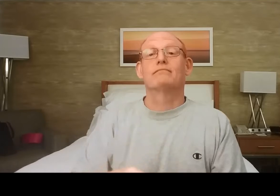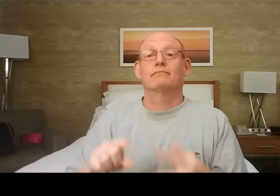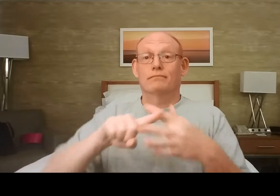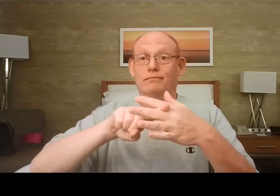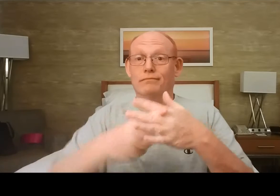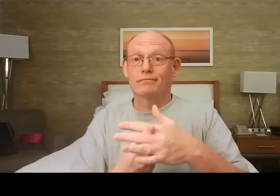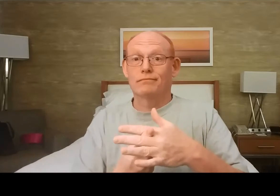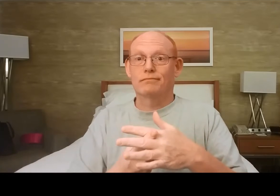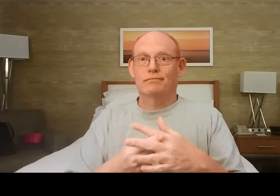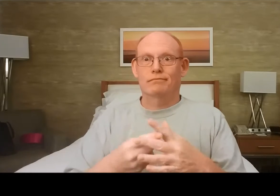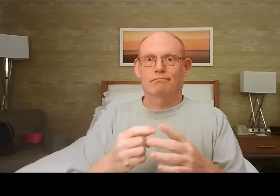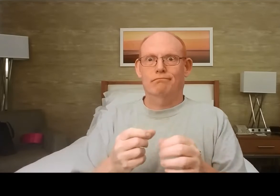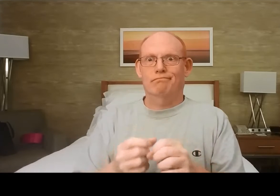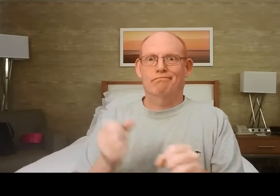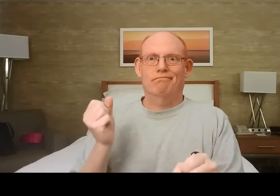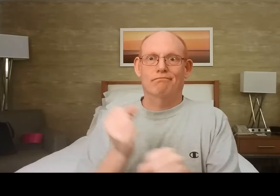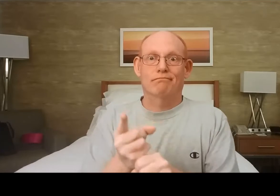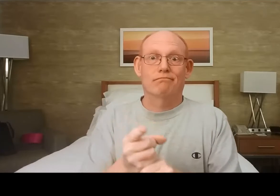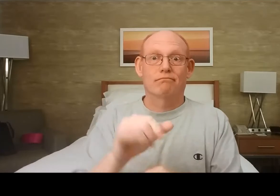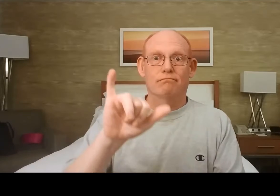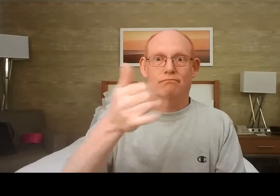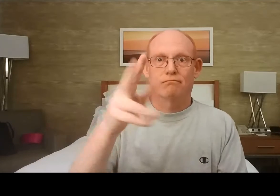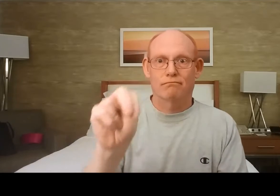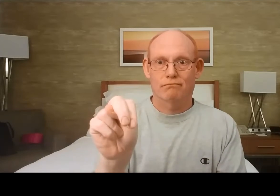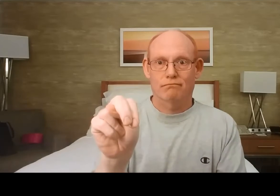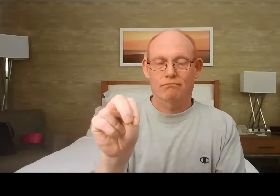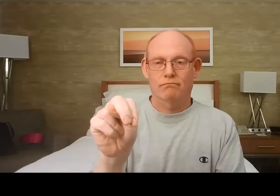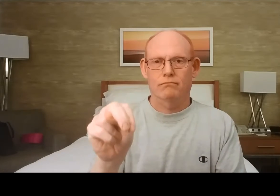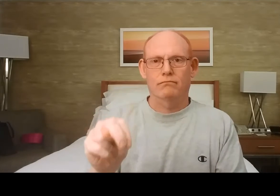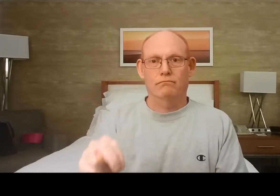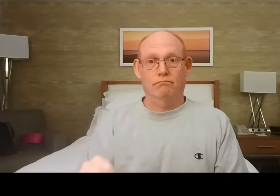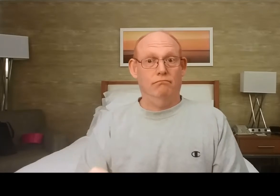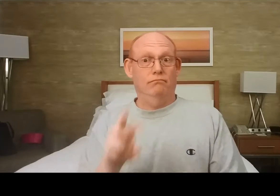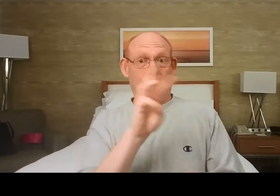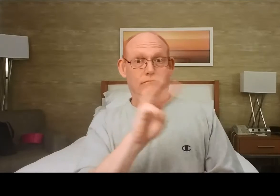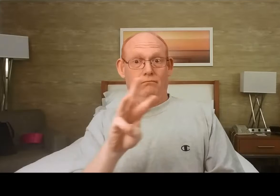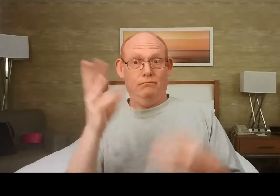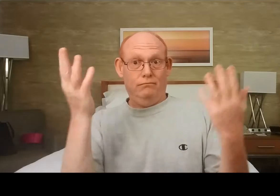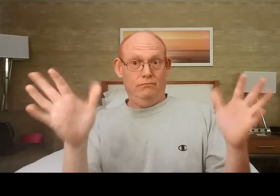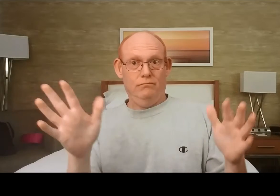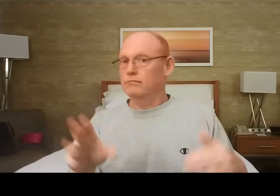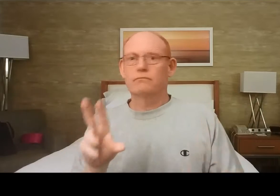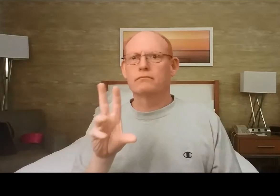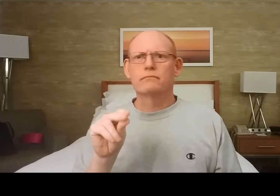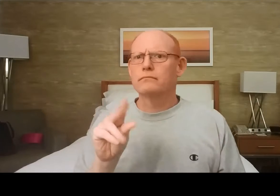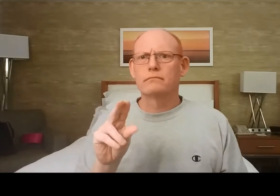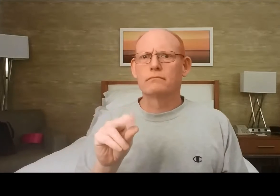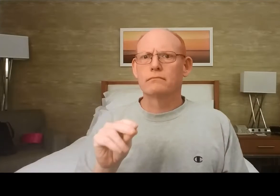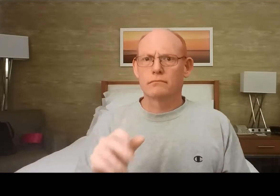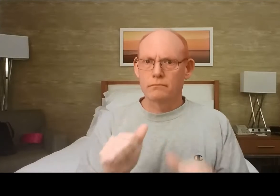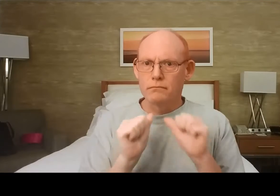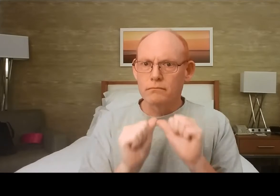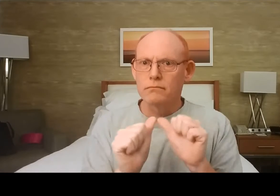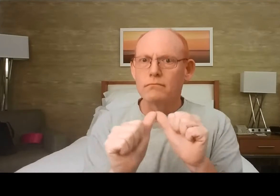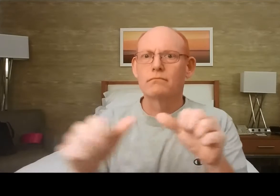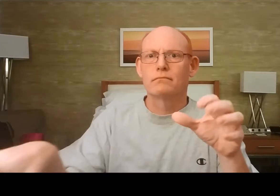I'll be adding a lot more. I'm going to win in November. And then at the beginning of next year, in January, I'll take office.